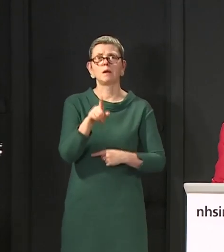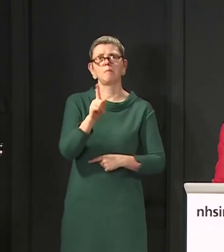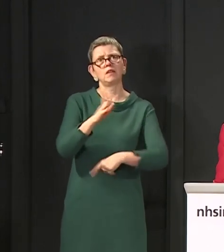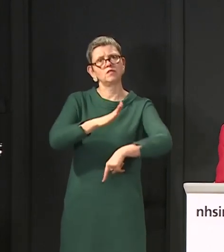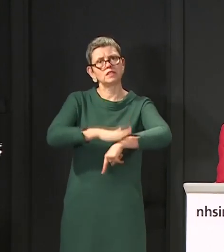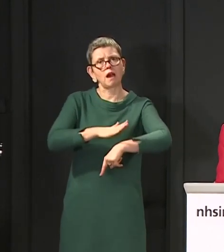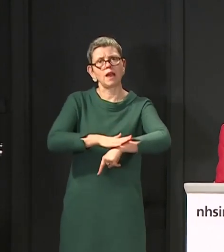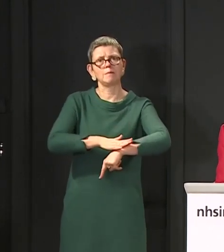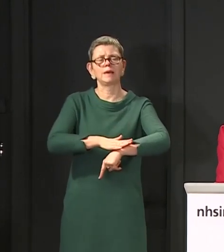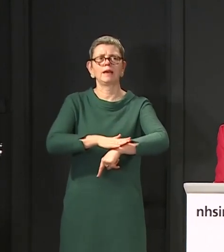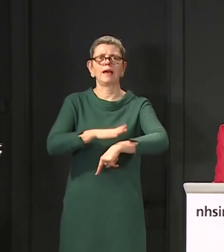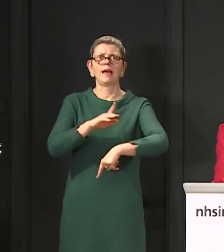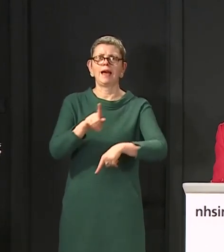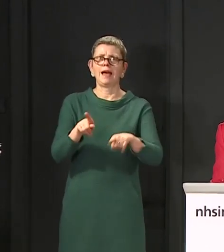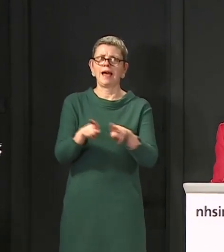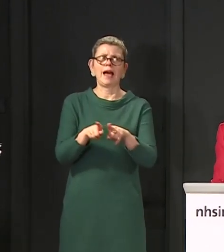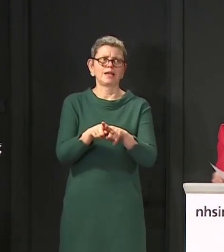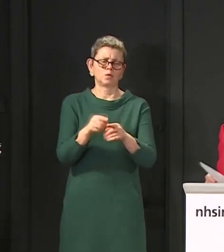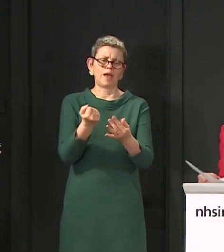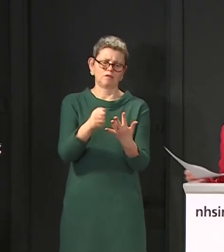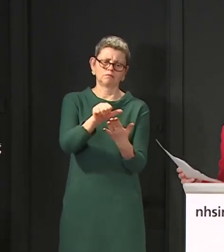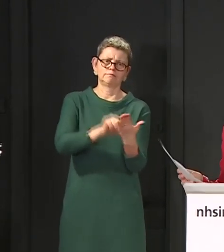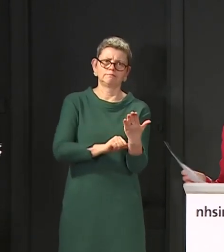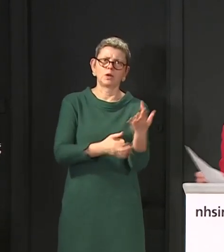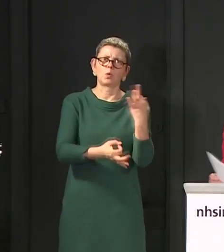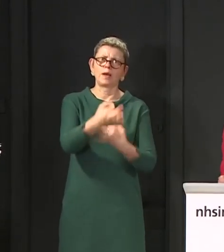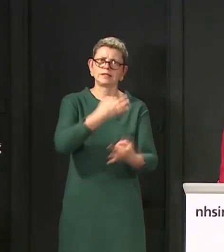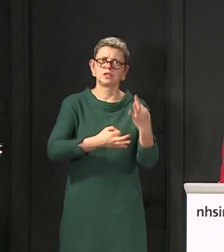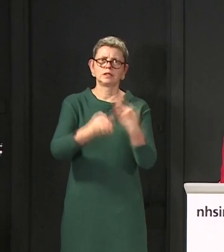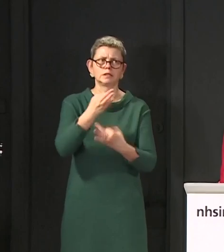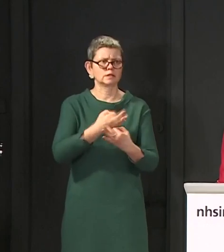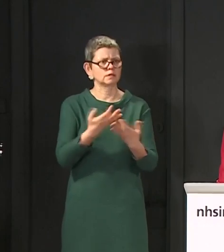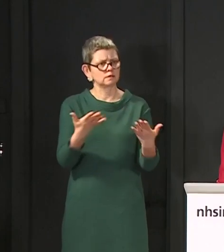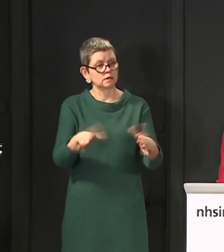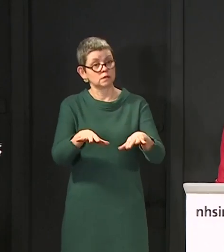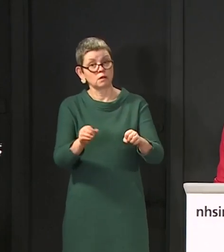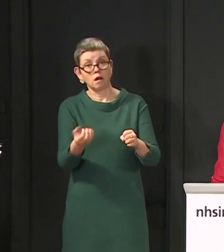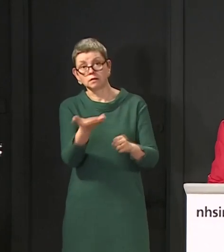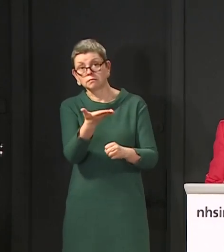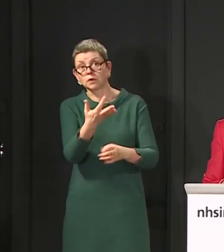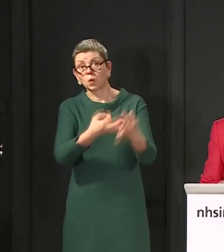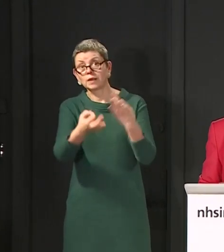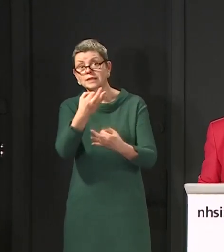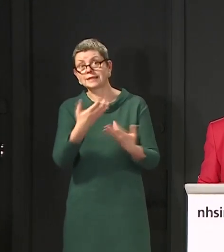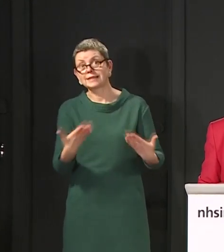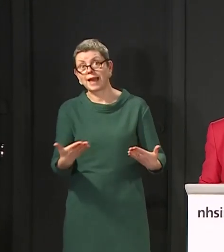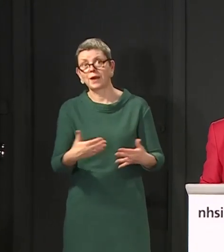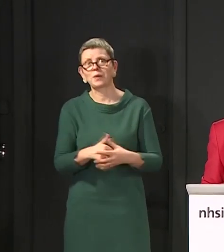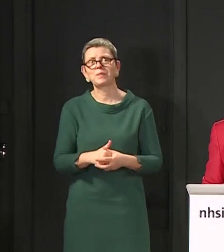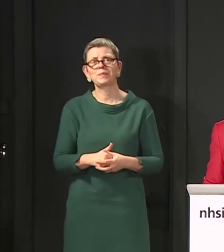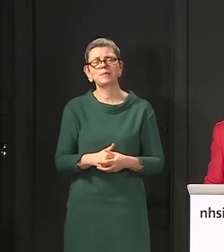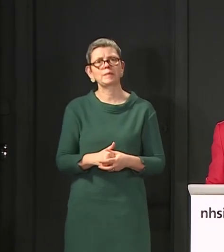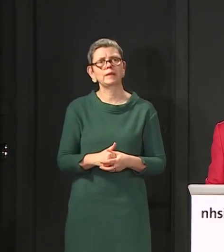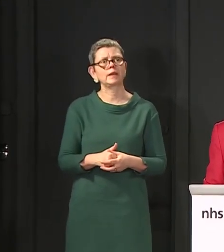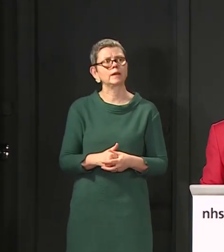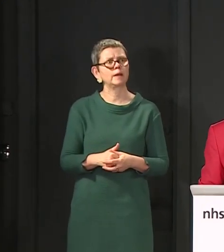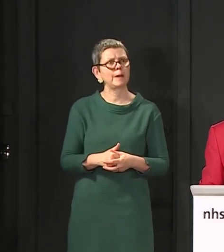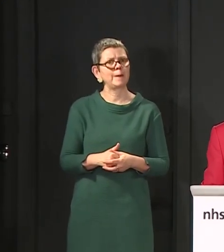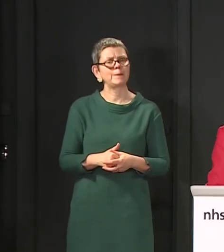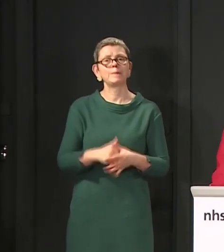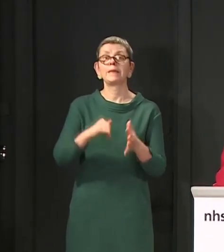time, and because, as always, we have a long list of questions, I'm going to go straight to those. So can I start with Ryan Maher